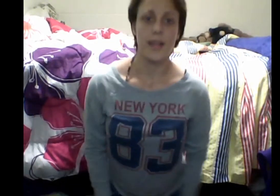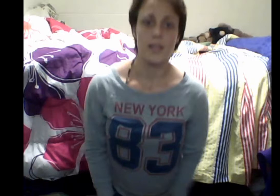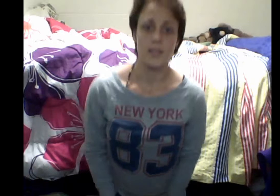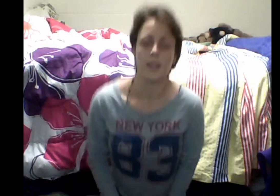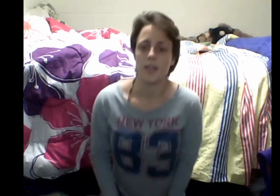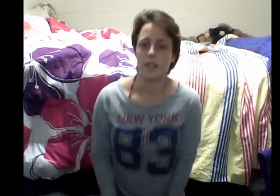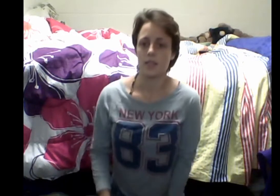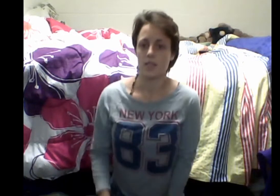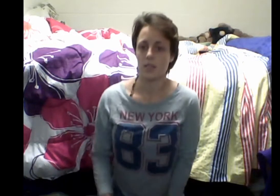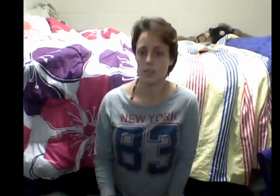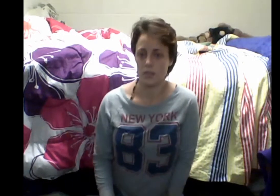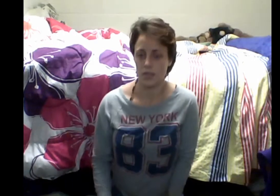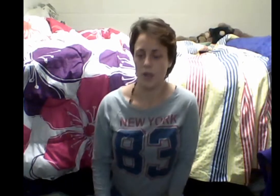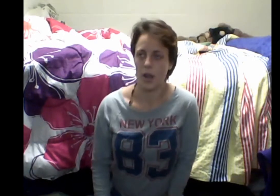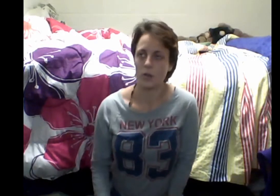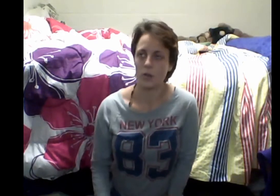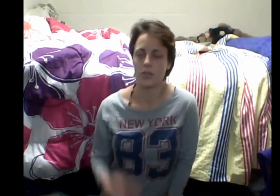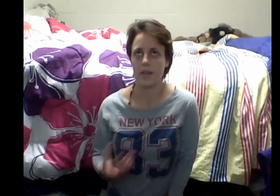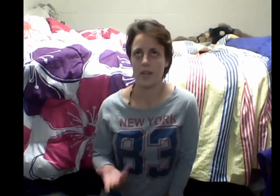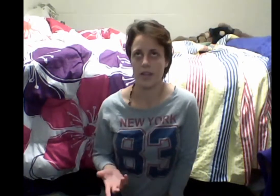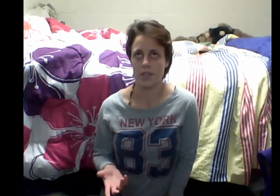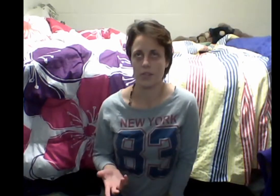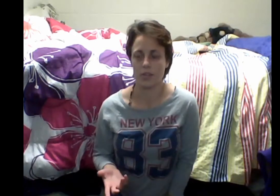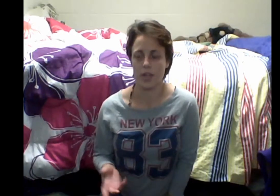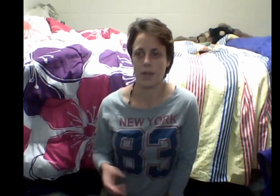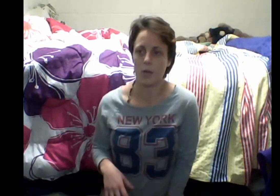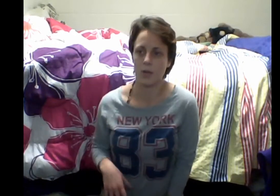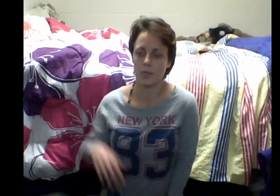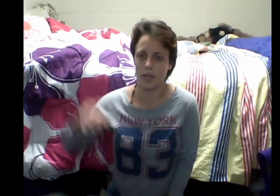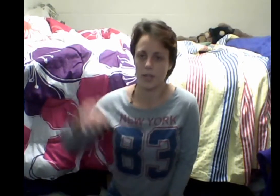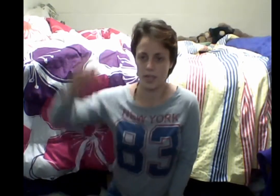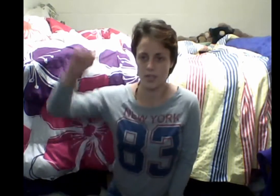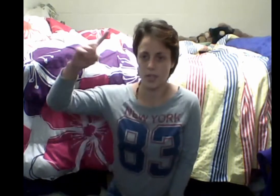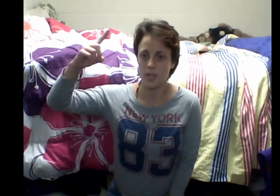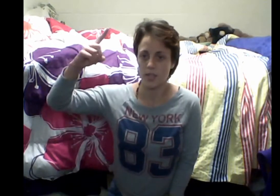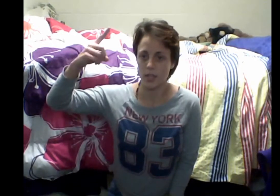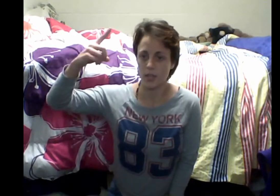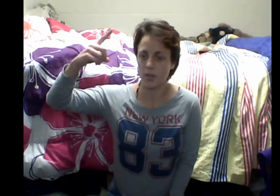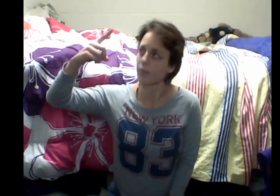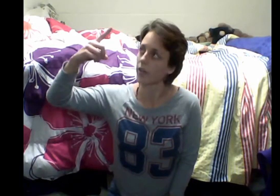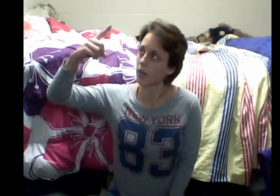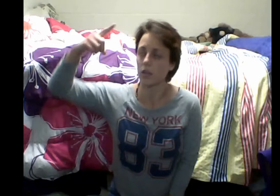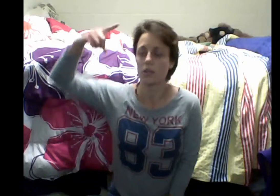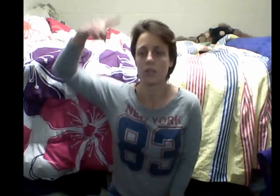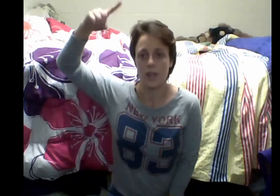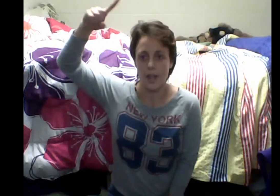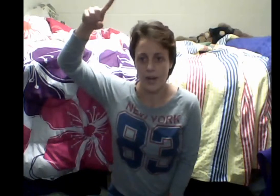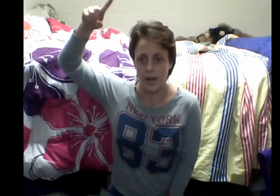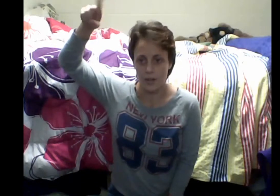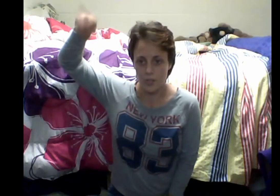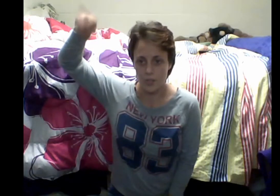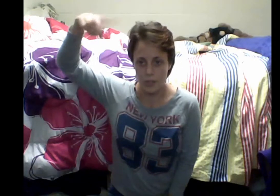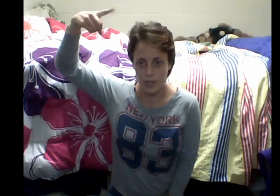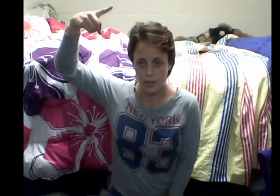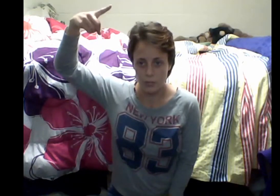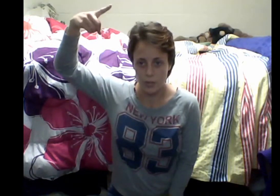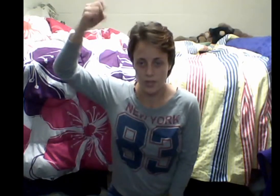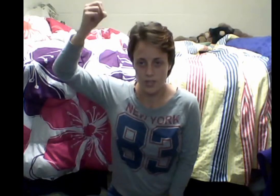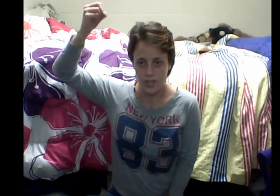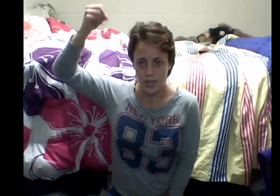Light is, so how, there's many signs for light, but how we're doing it is taking your finger and kind of swooshing it around once